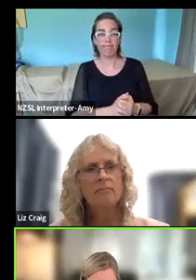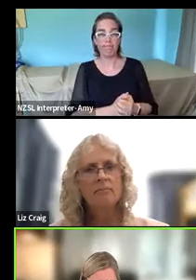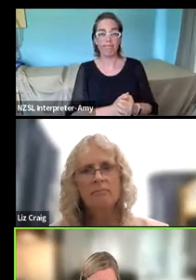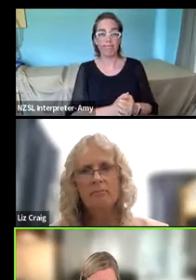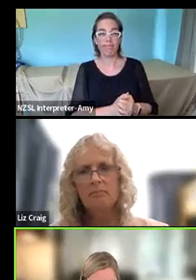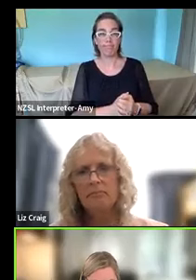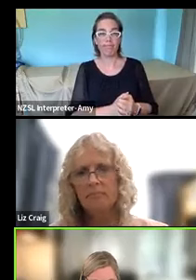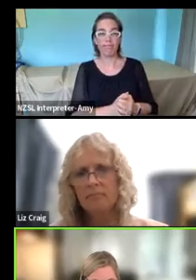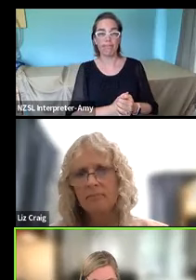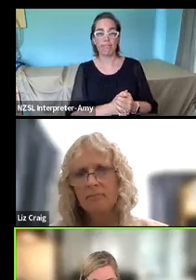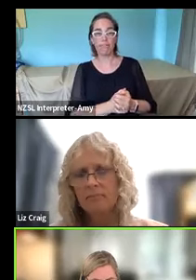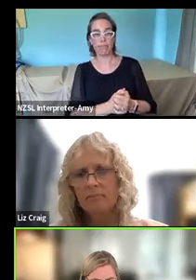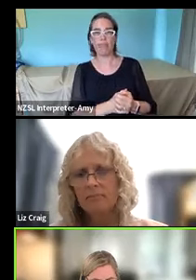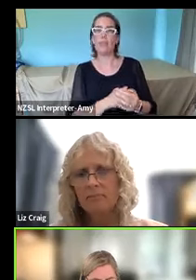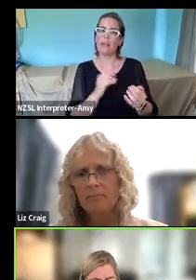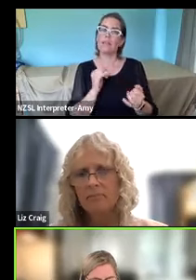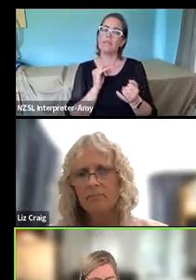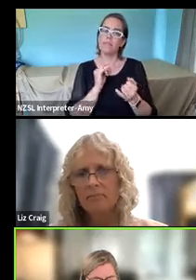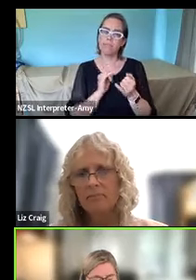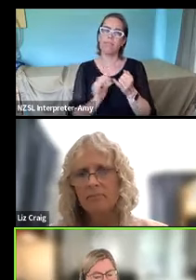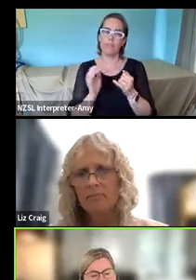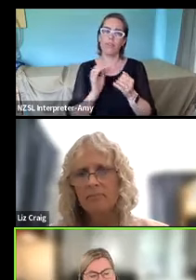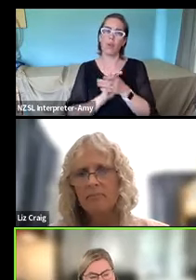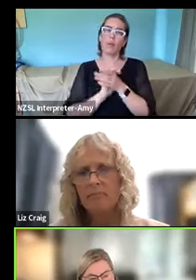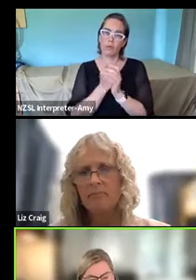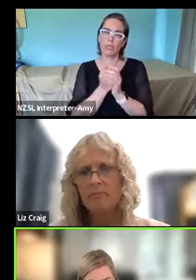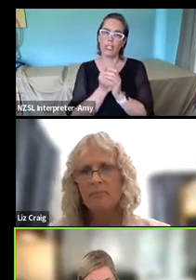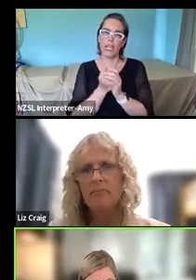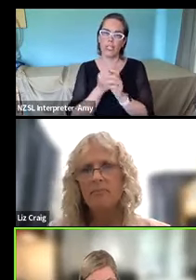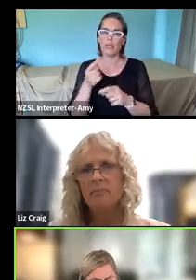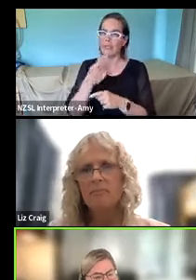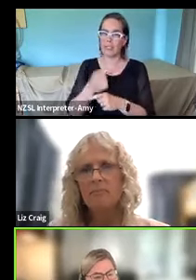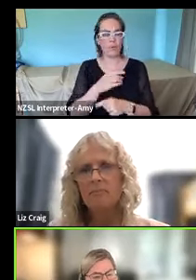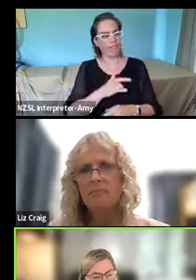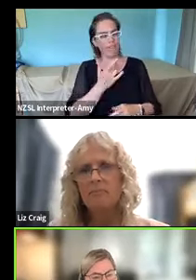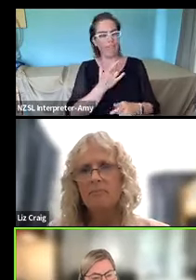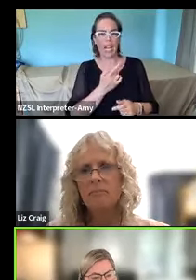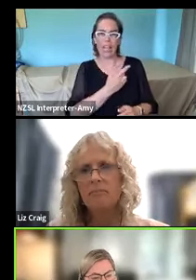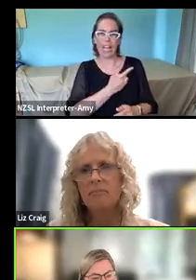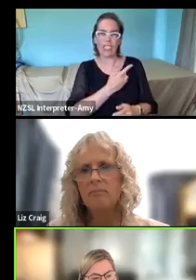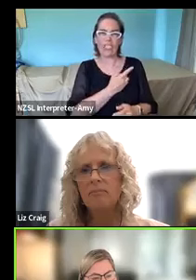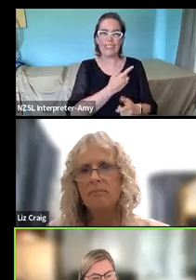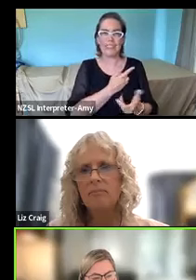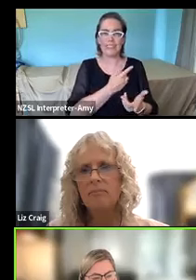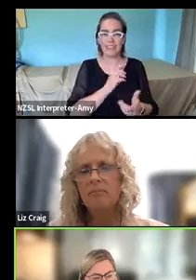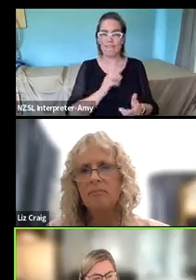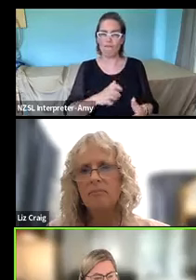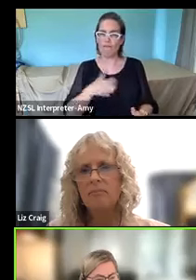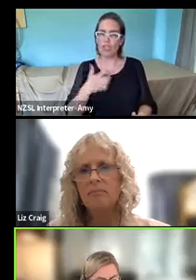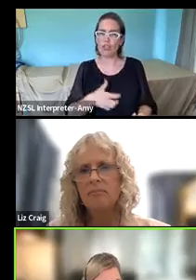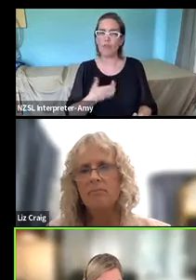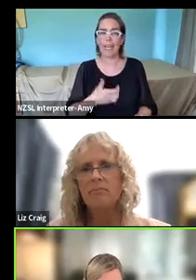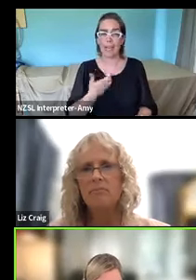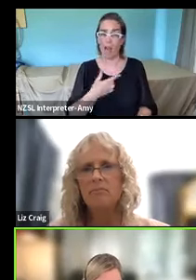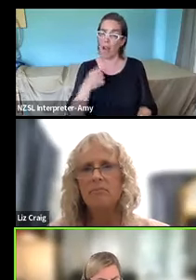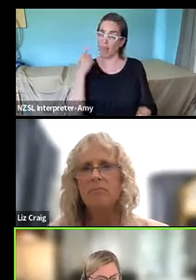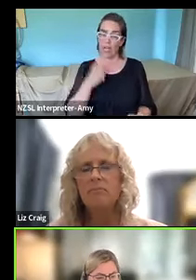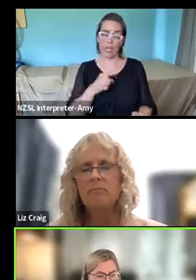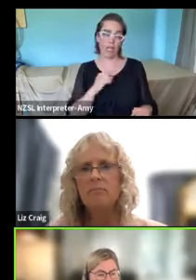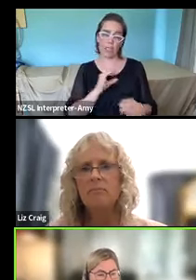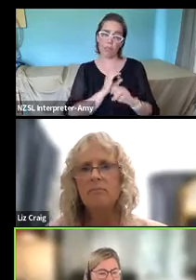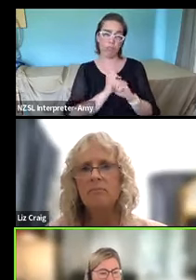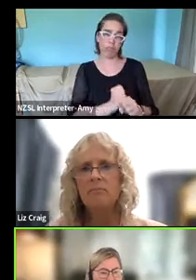Really appreciate it that you've said that you feel anxious and that you feel frustrated. And I think that that's a very brave thing to put